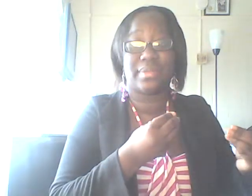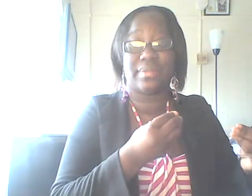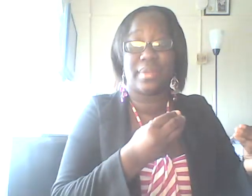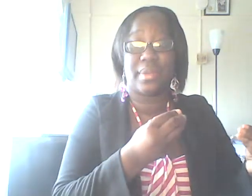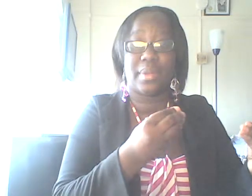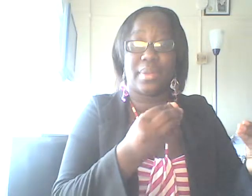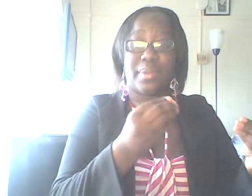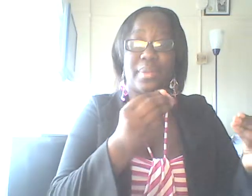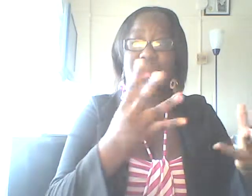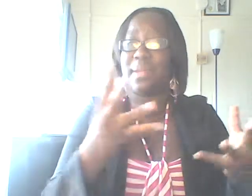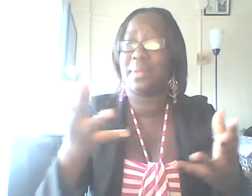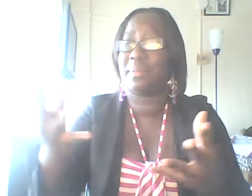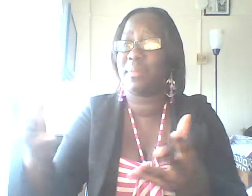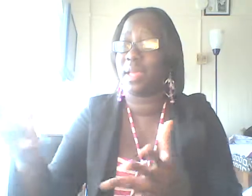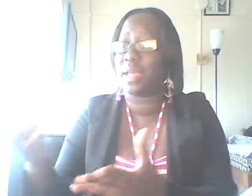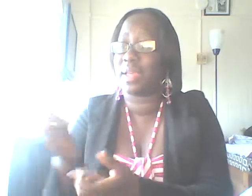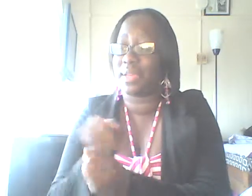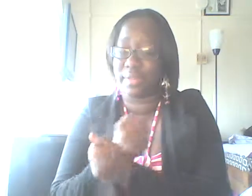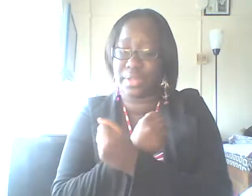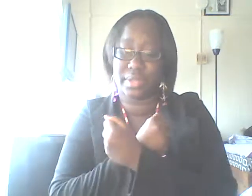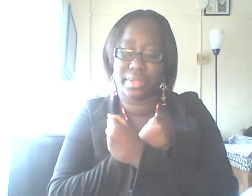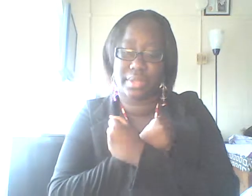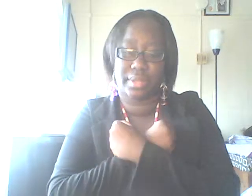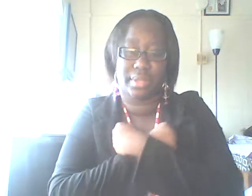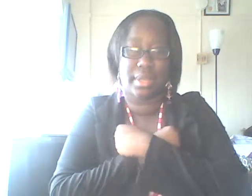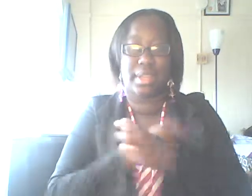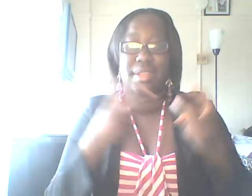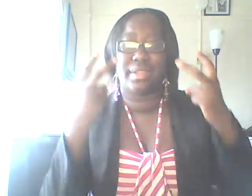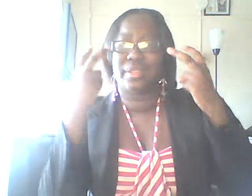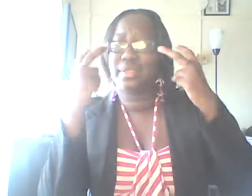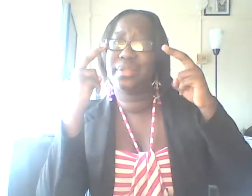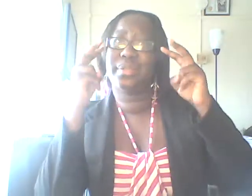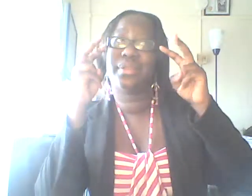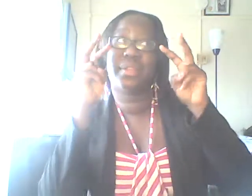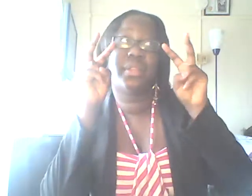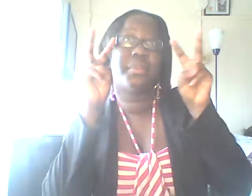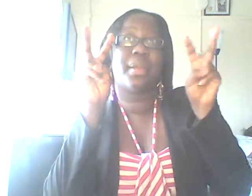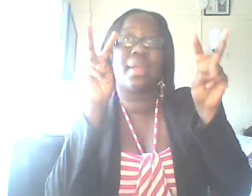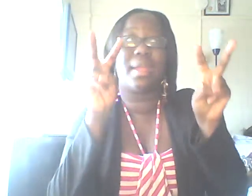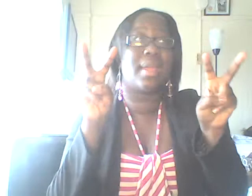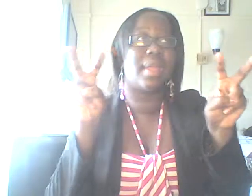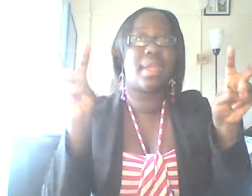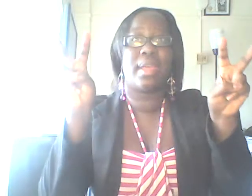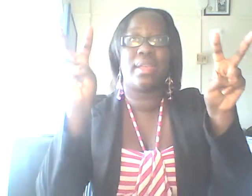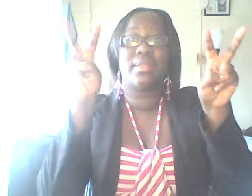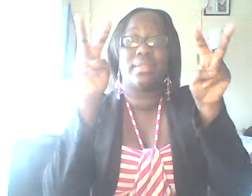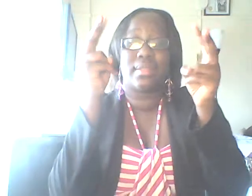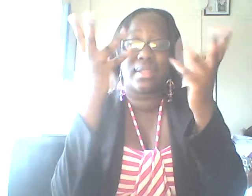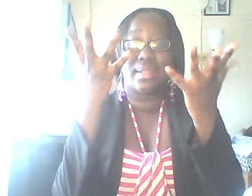I used to give away my affection